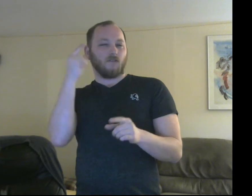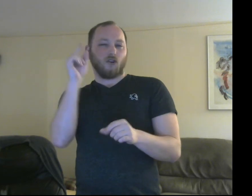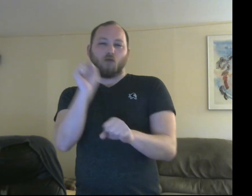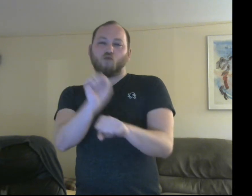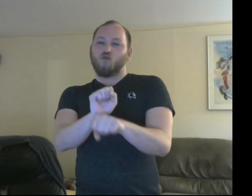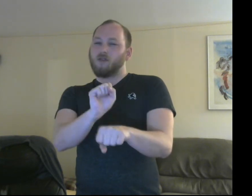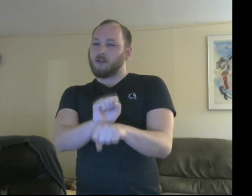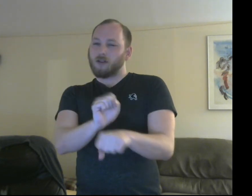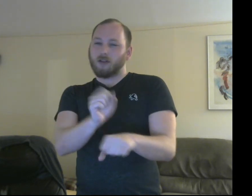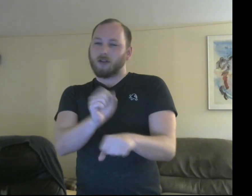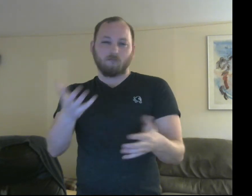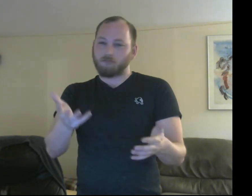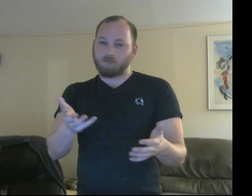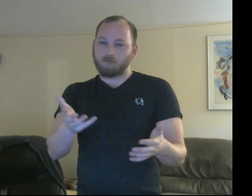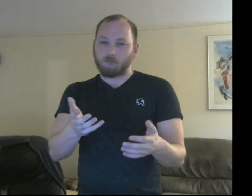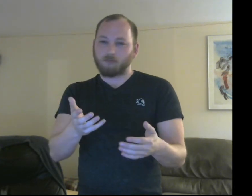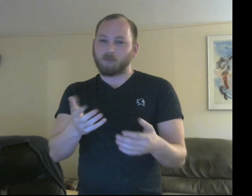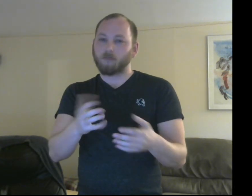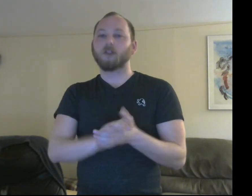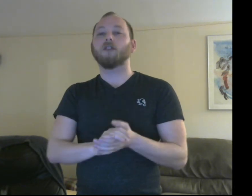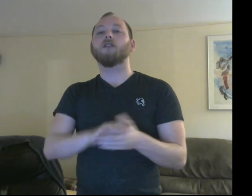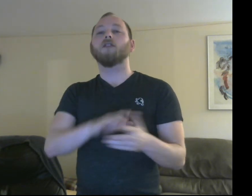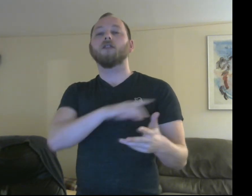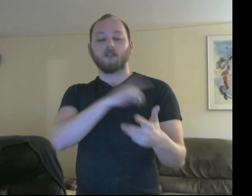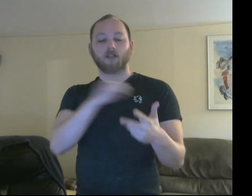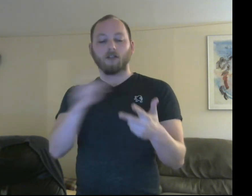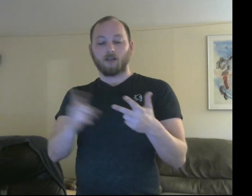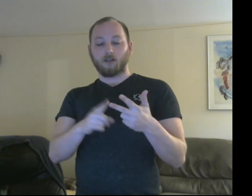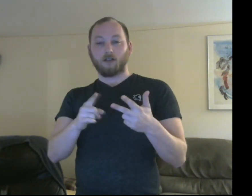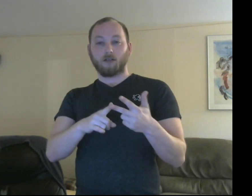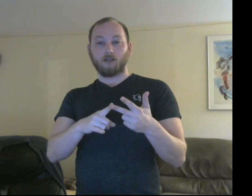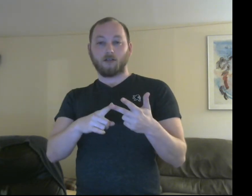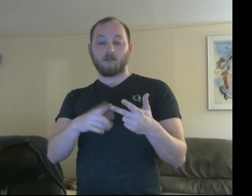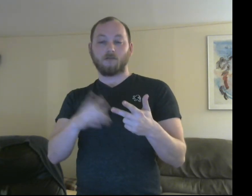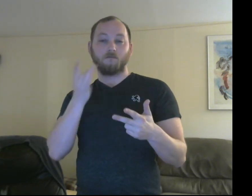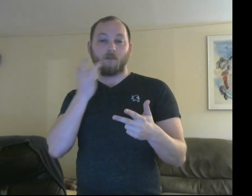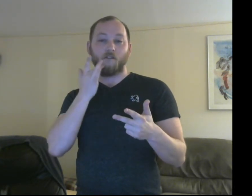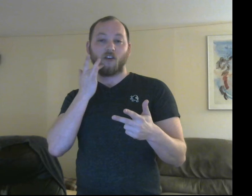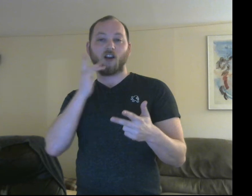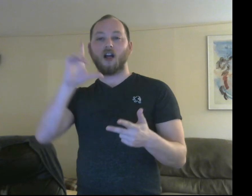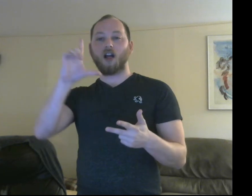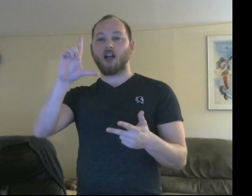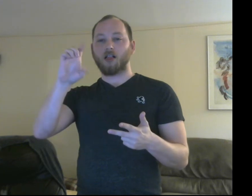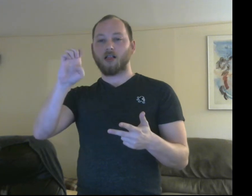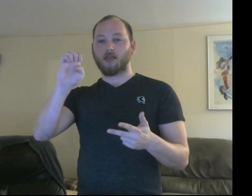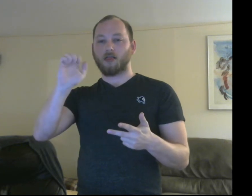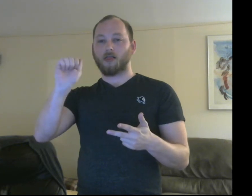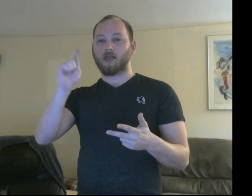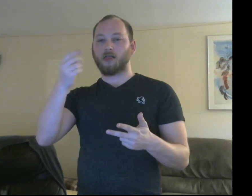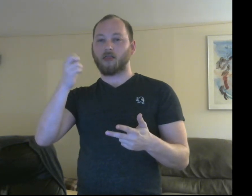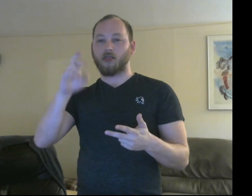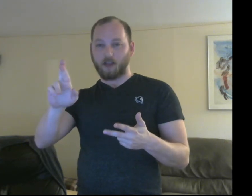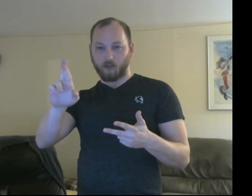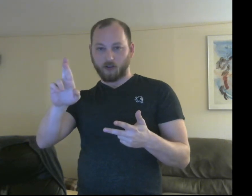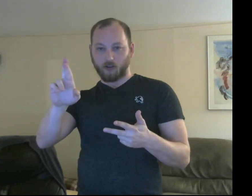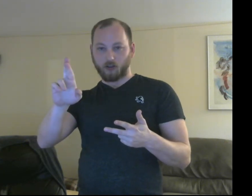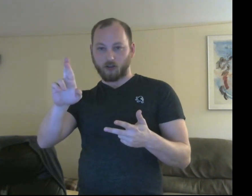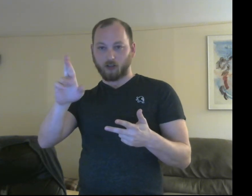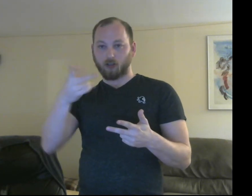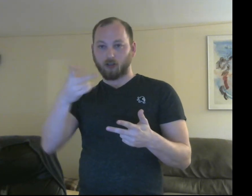looking for is a leather one. And in my case, I have a black belt. So they say that your belt should match your shoes. It's